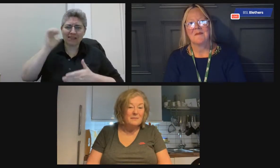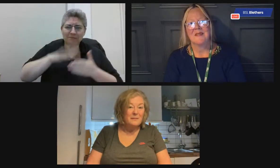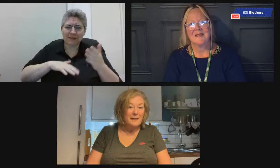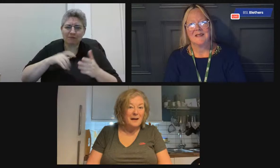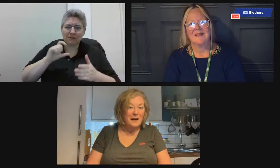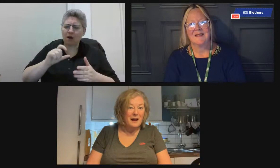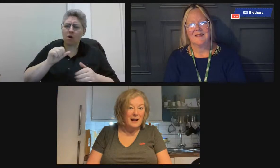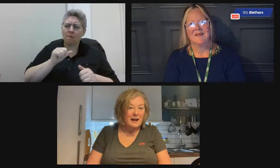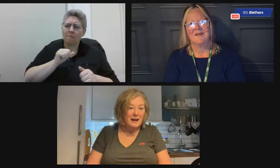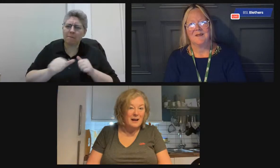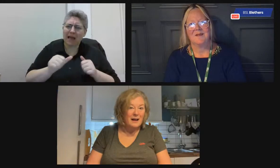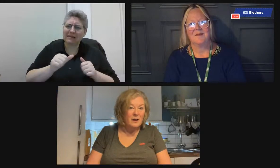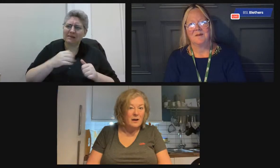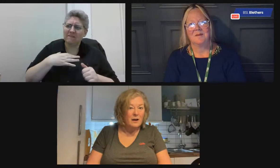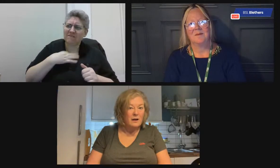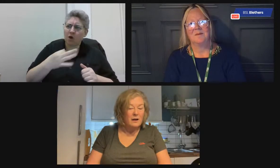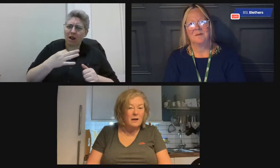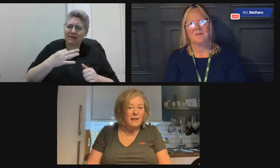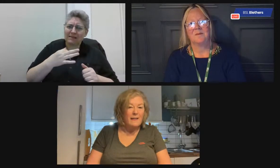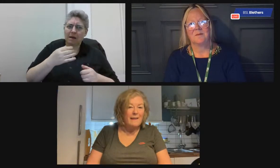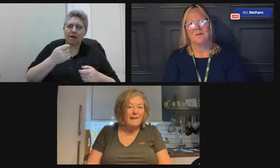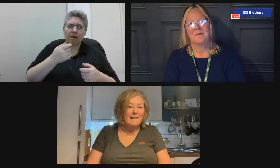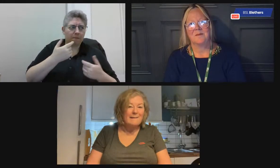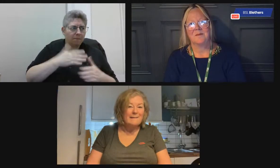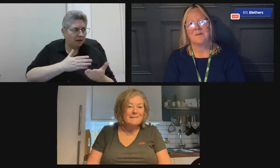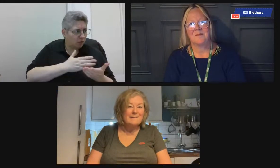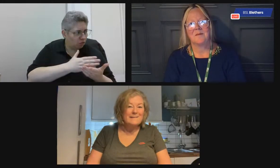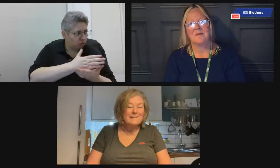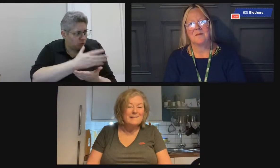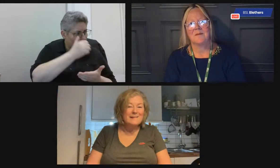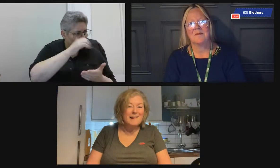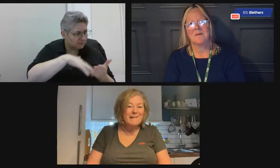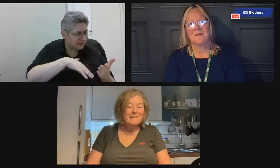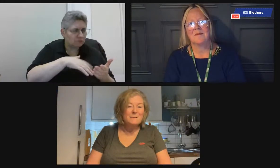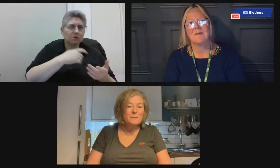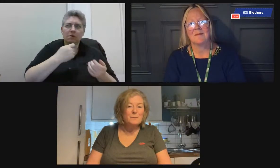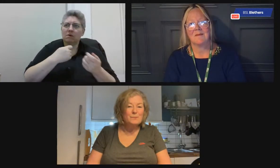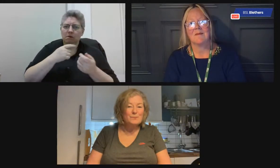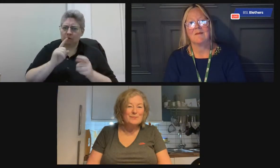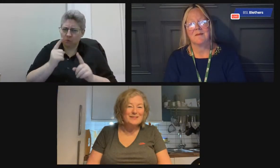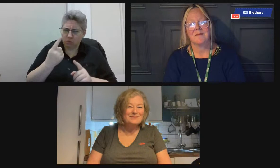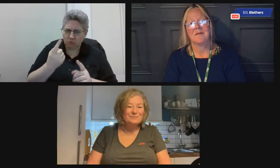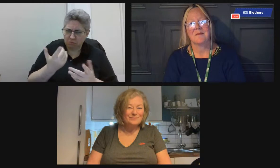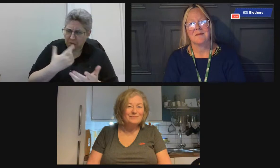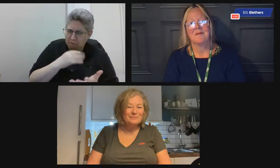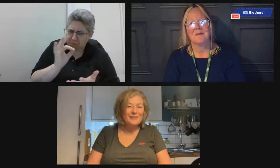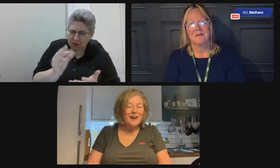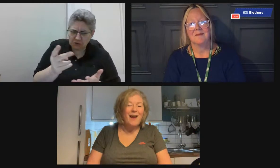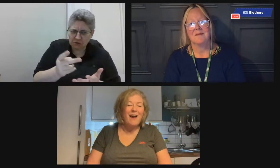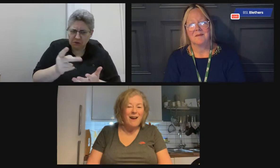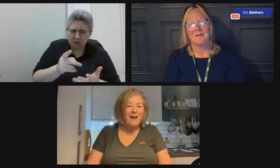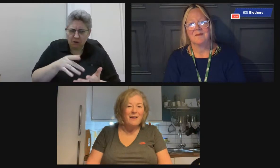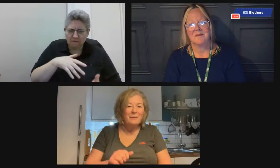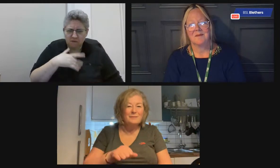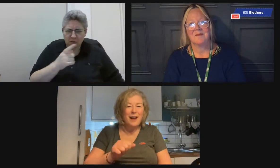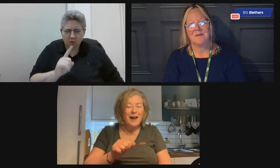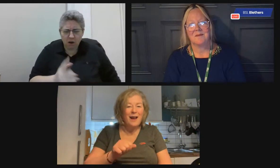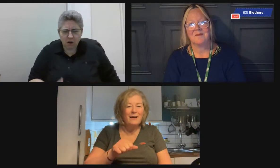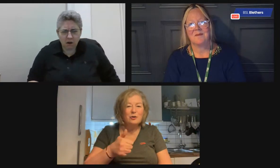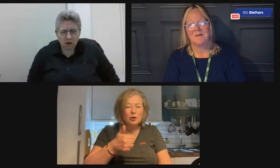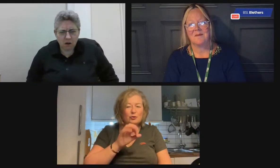I'm just, how if someone's got no experience of cancer, is it worth them becoming a